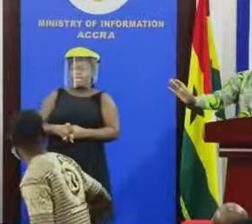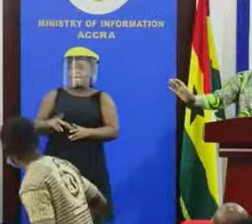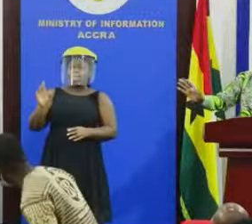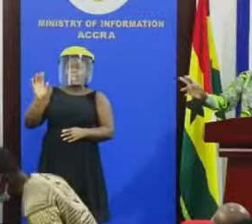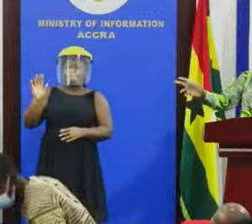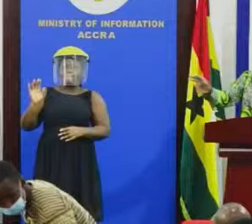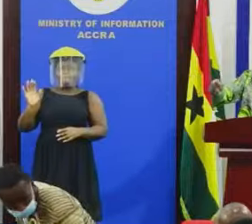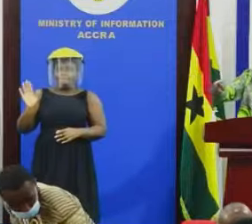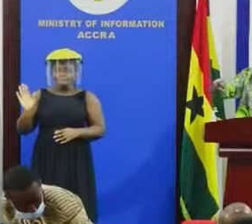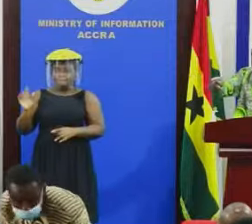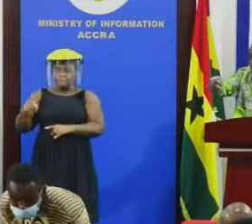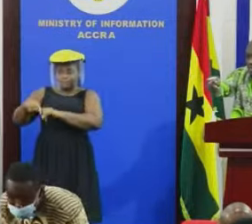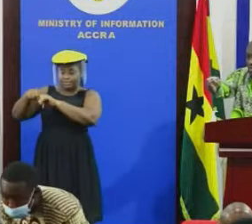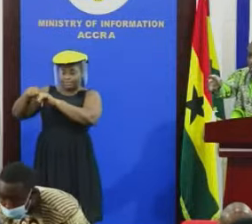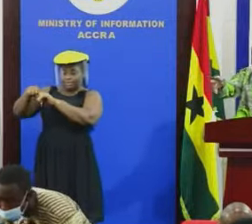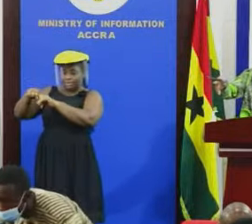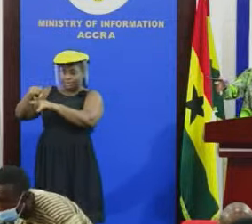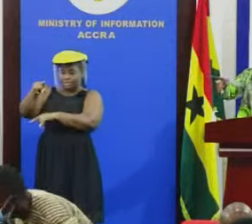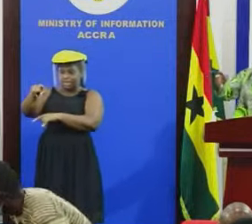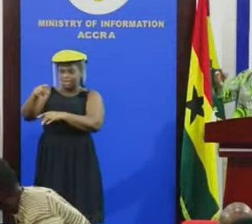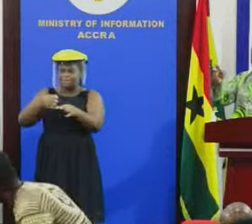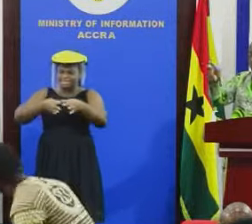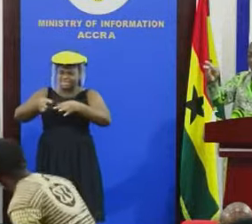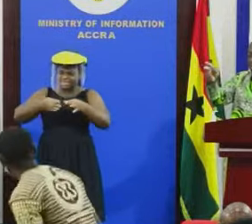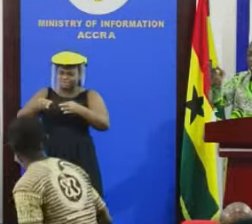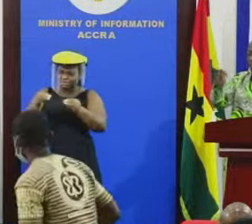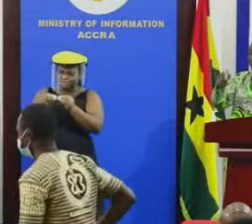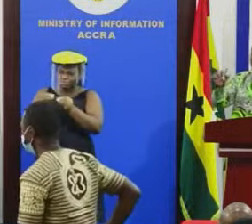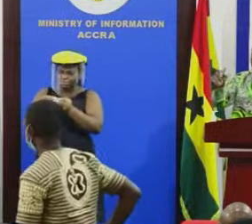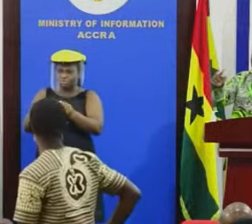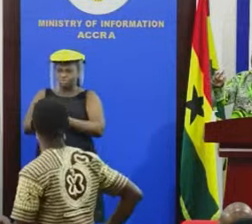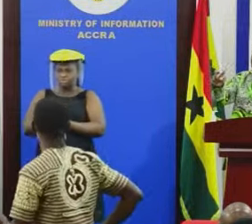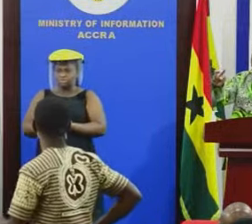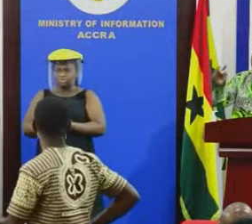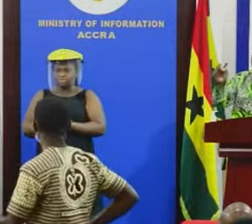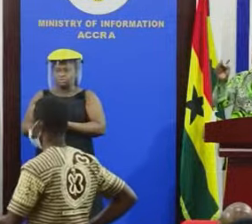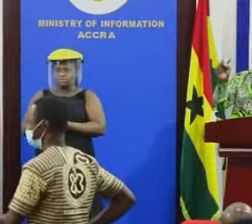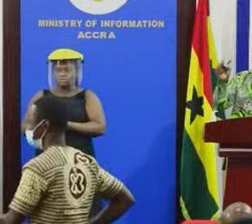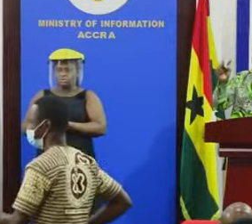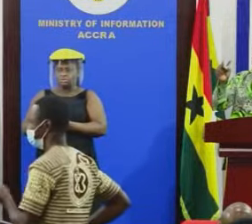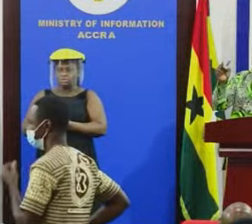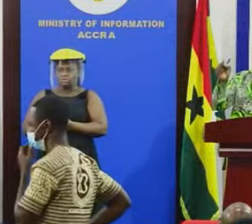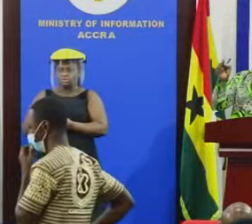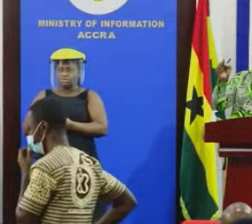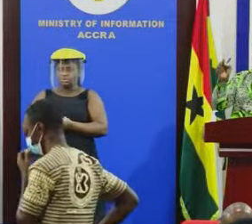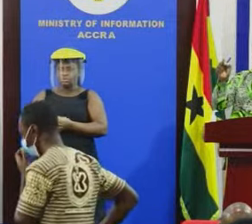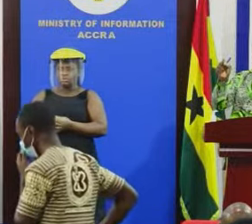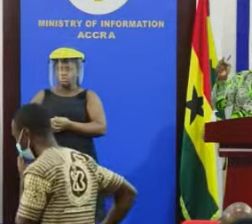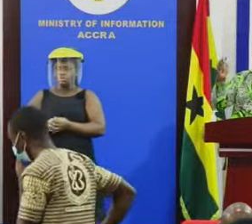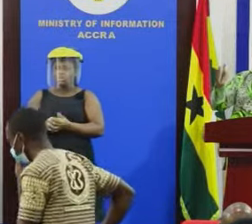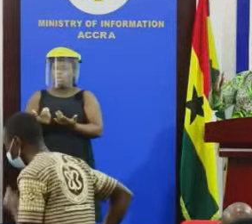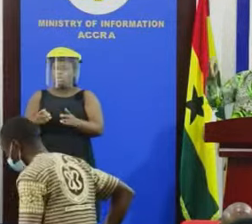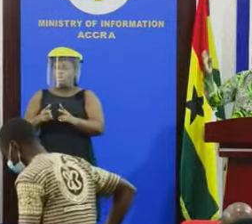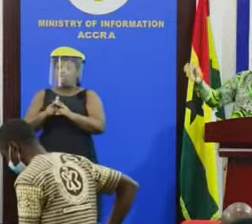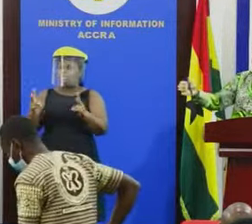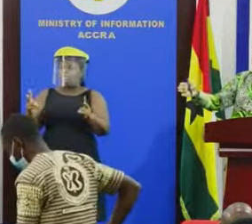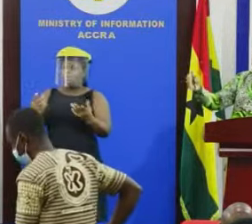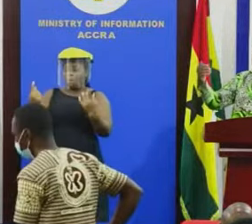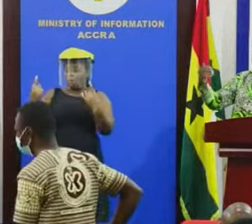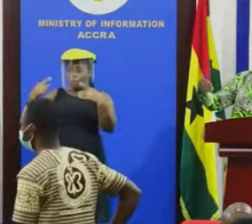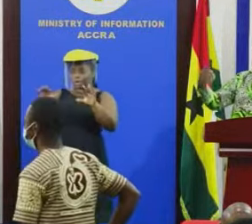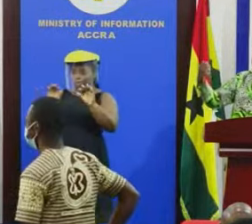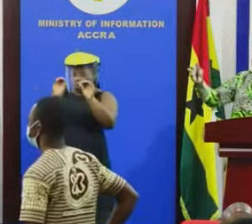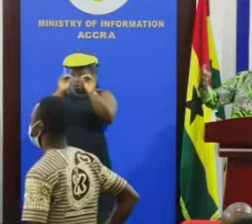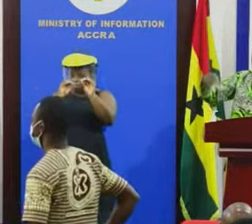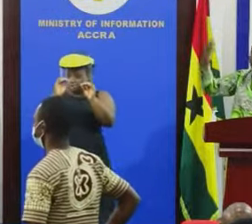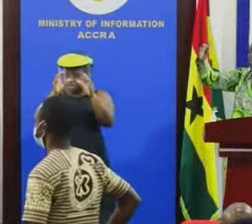under that Ghanaian law. No, please. I think we should explore that a bit more, even on behalf of my colleague, the journalist. So, when an observer